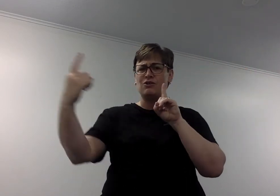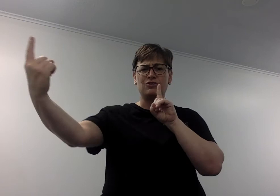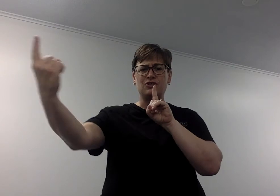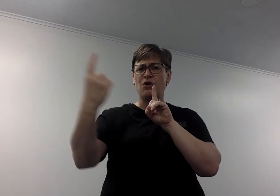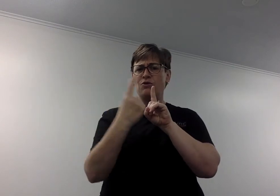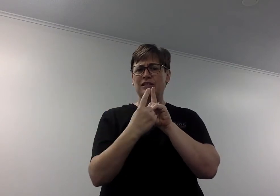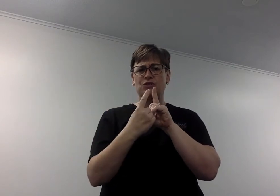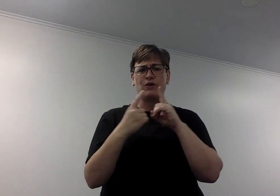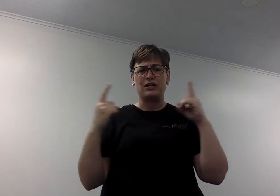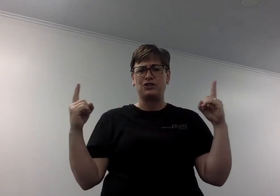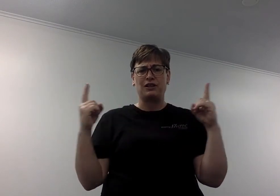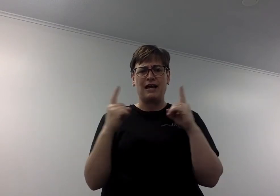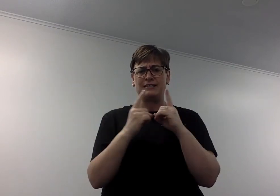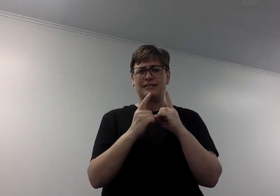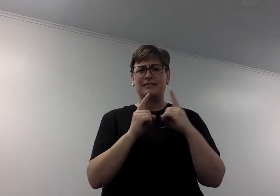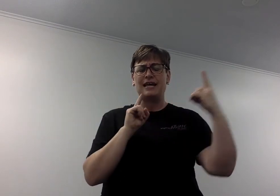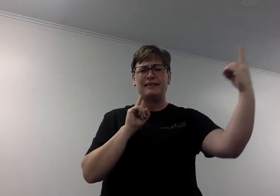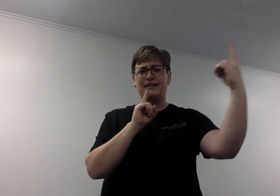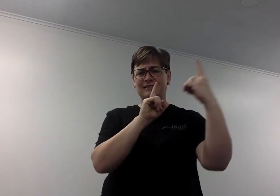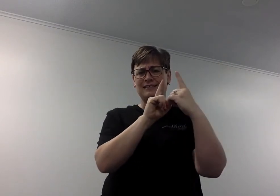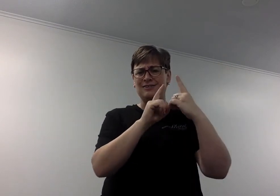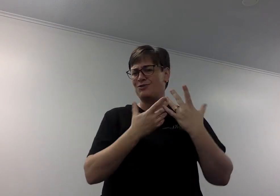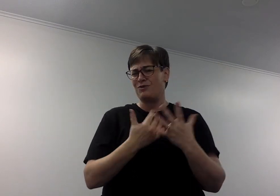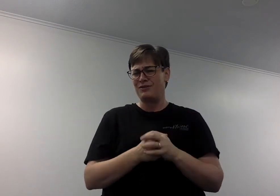just totally directionalize it. And that's just one of those